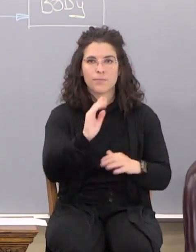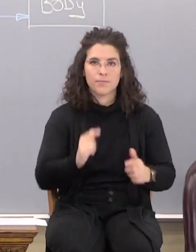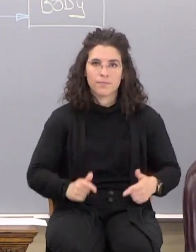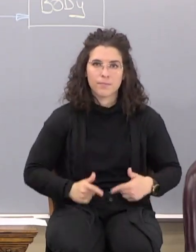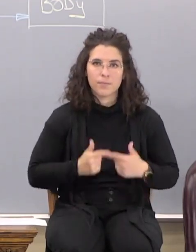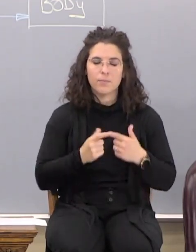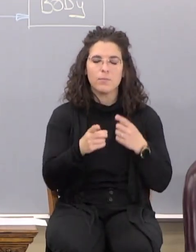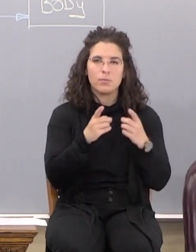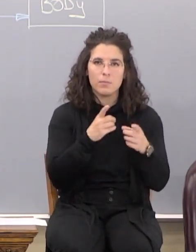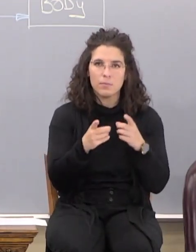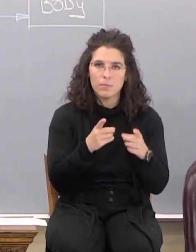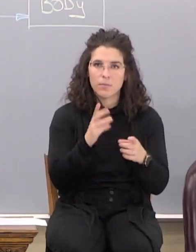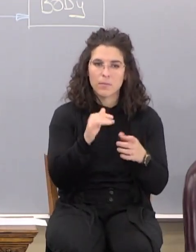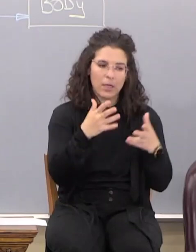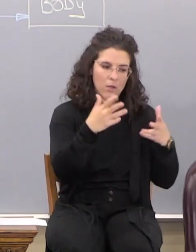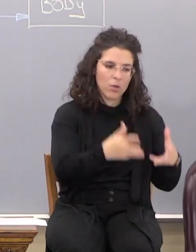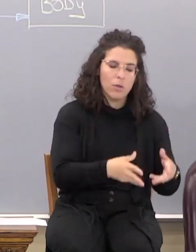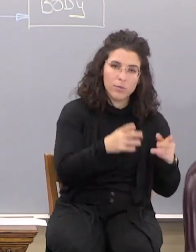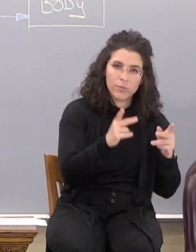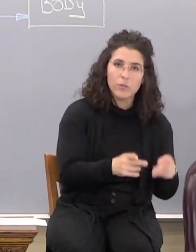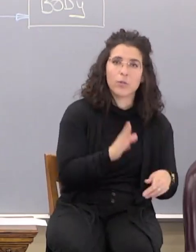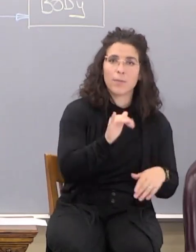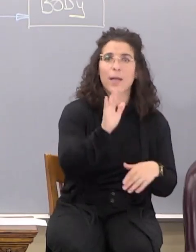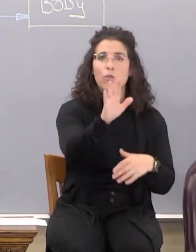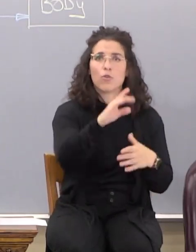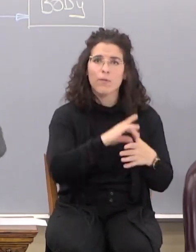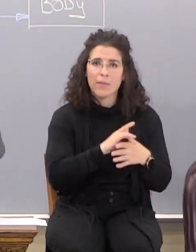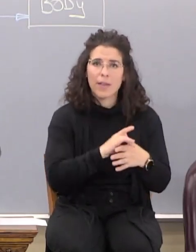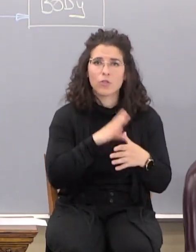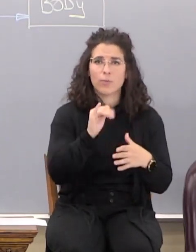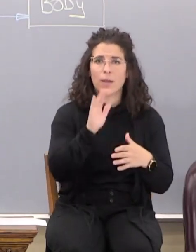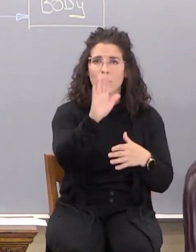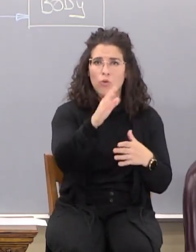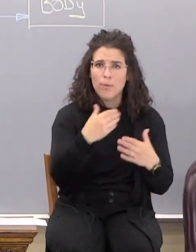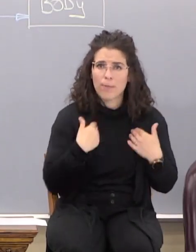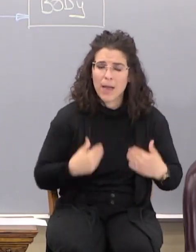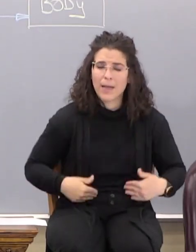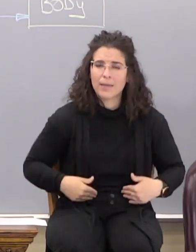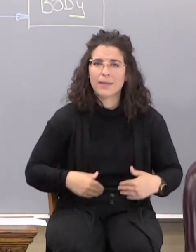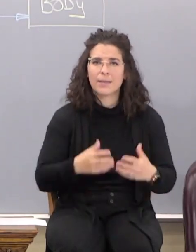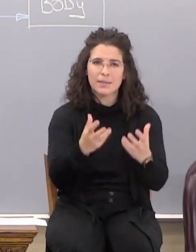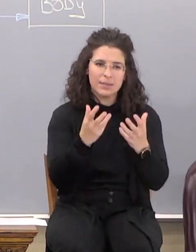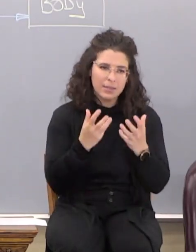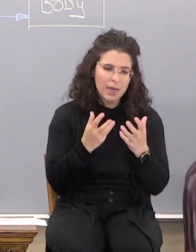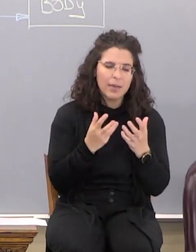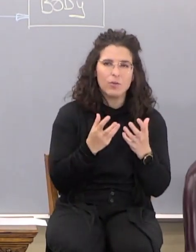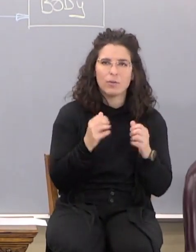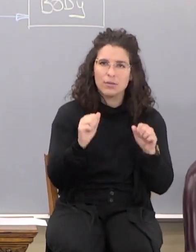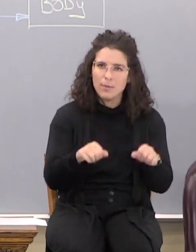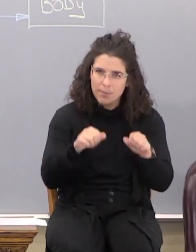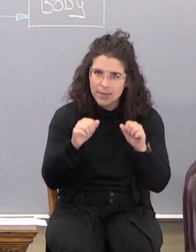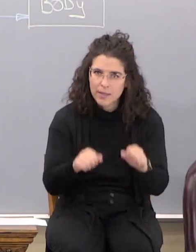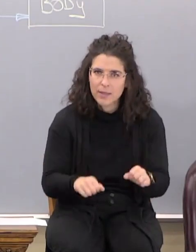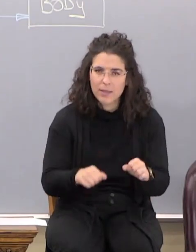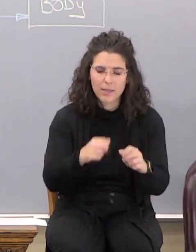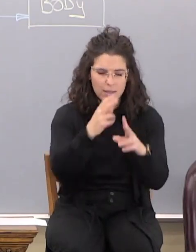is dominated as a lost person by your flesh, by your body. What its desires, its ability to calculate things and know